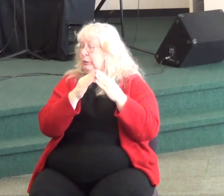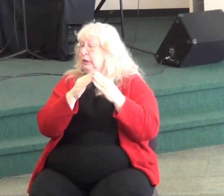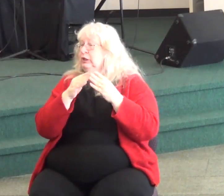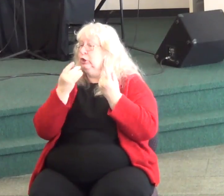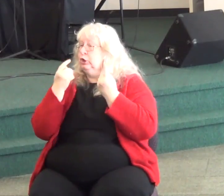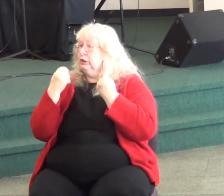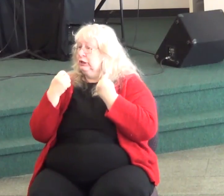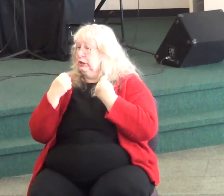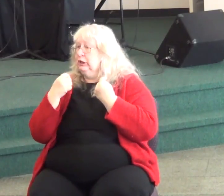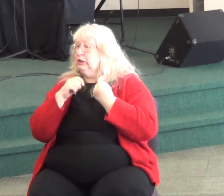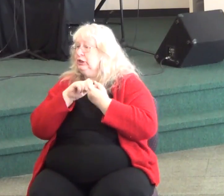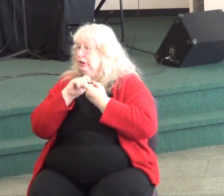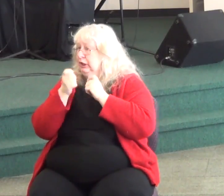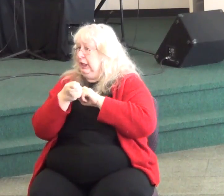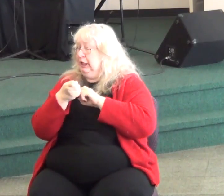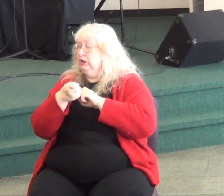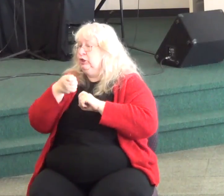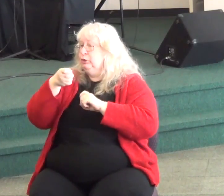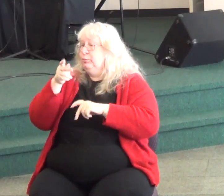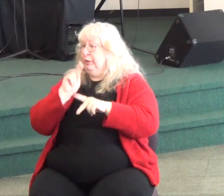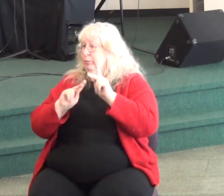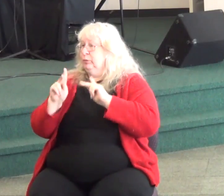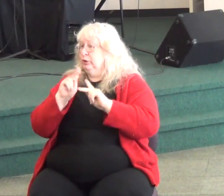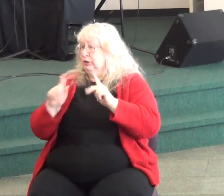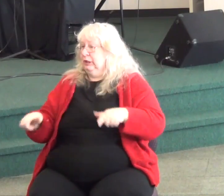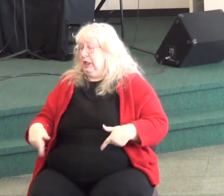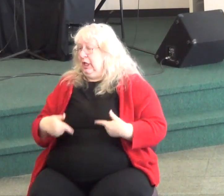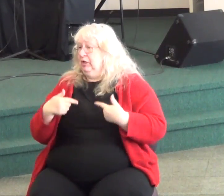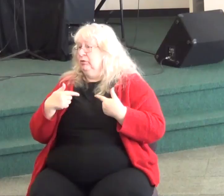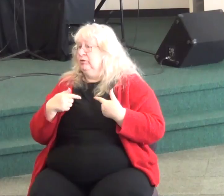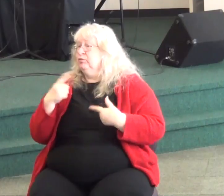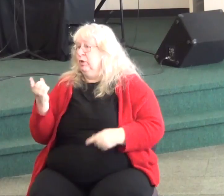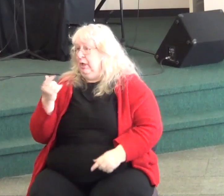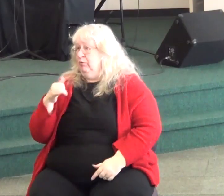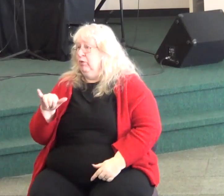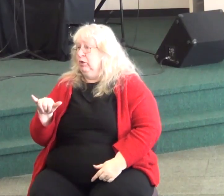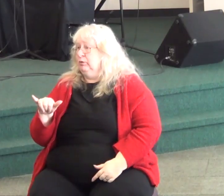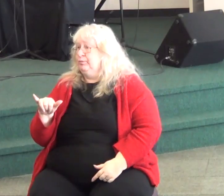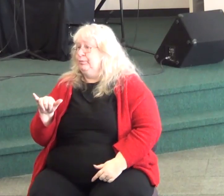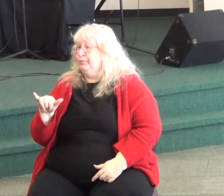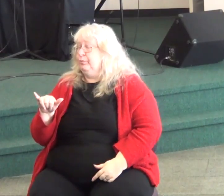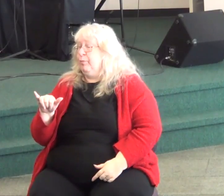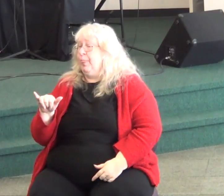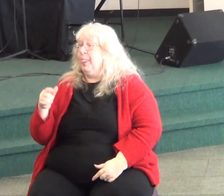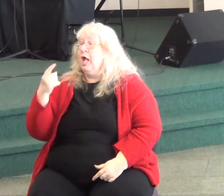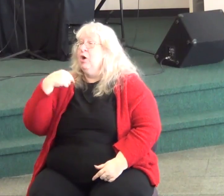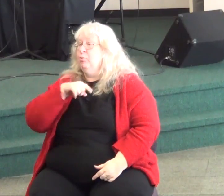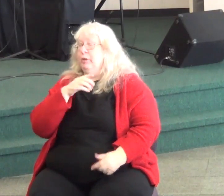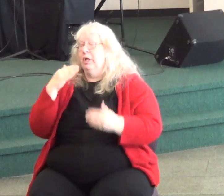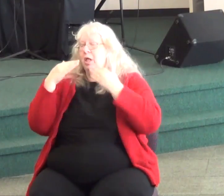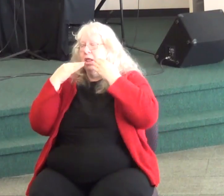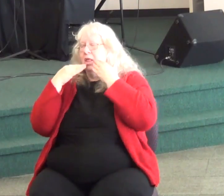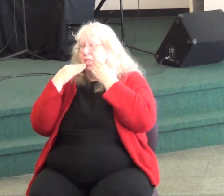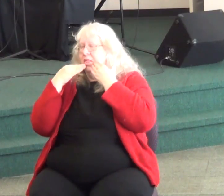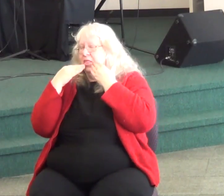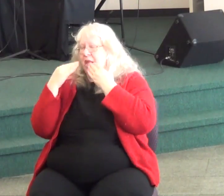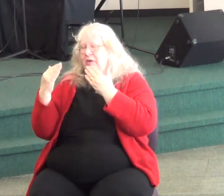life. And I don't know about you, but I'm grateful. We've got something to praise God for and be thankful